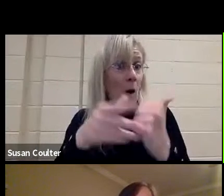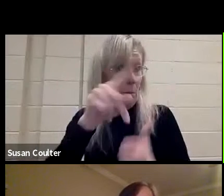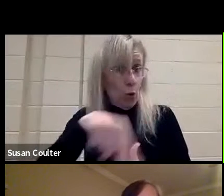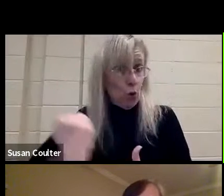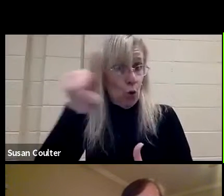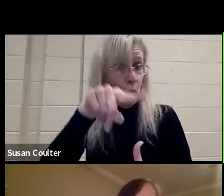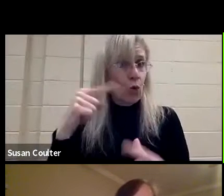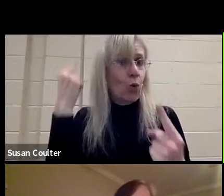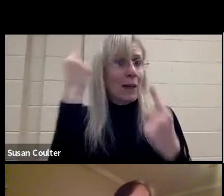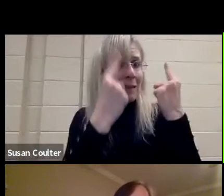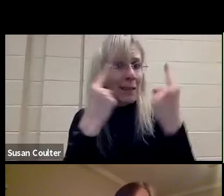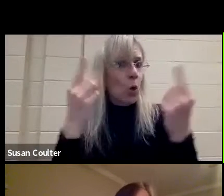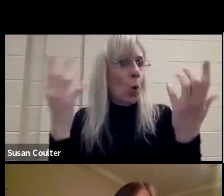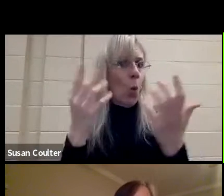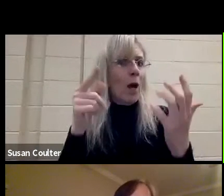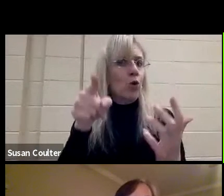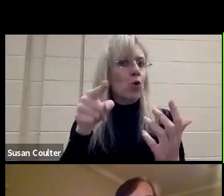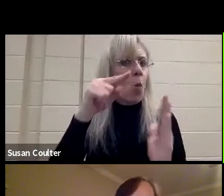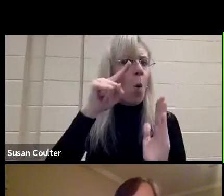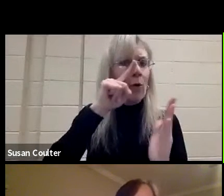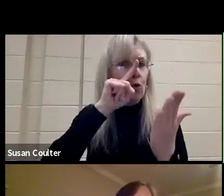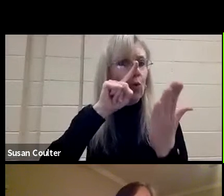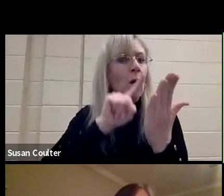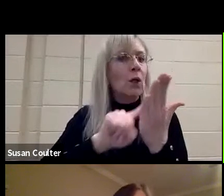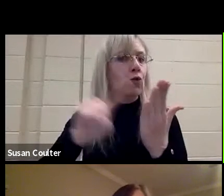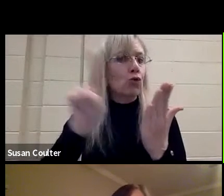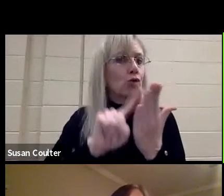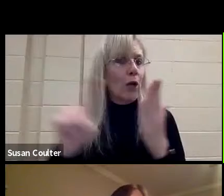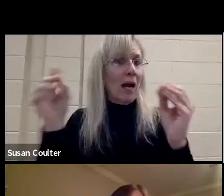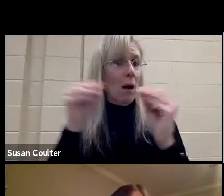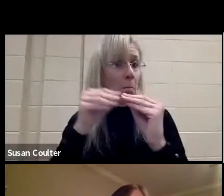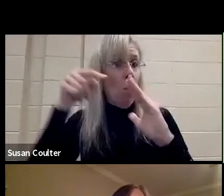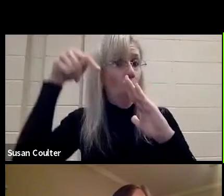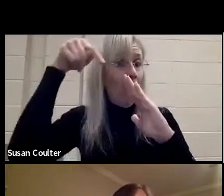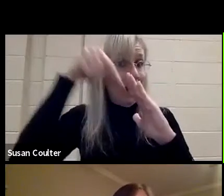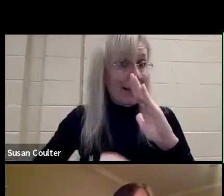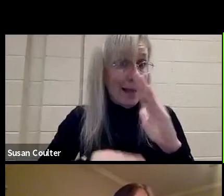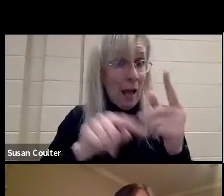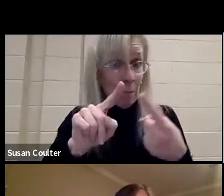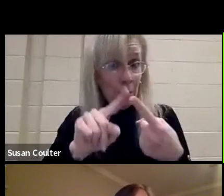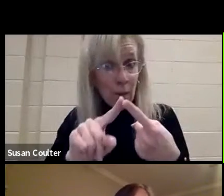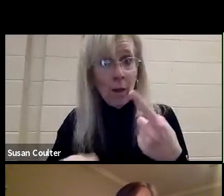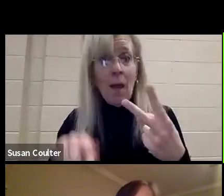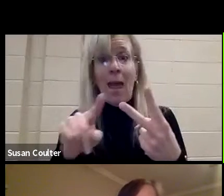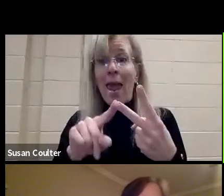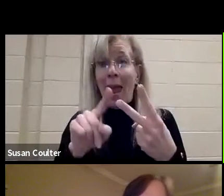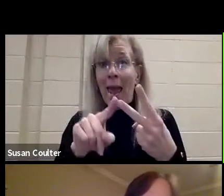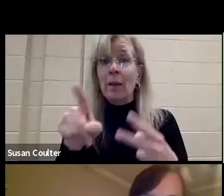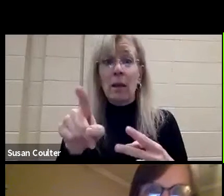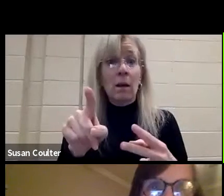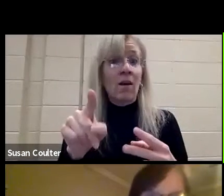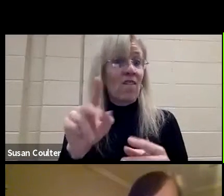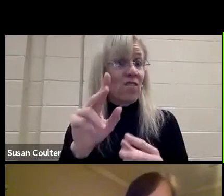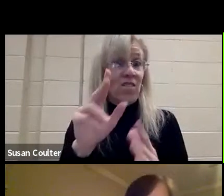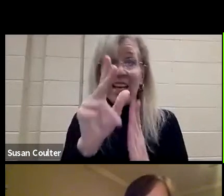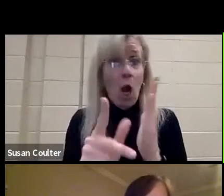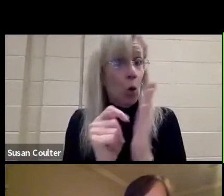will help you to consider what you want to check more in depth,